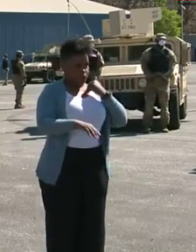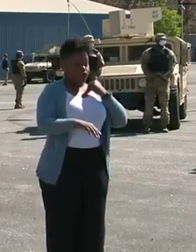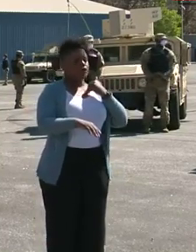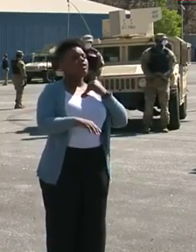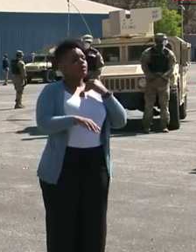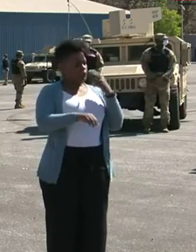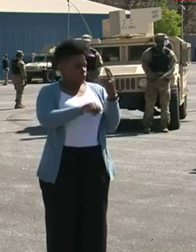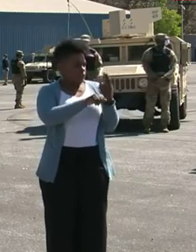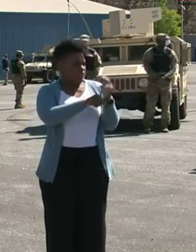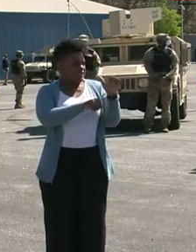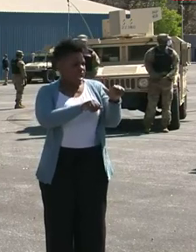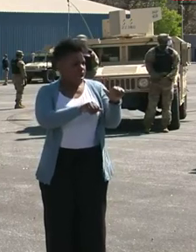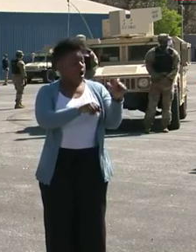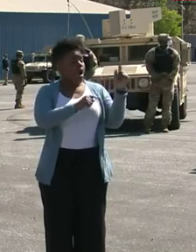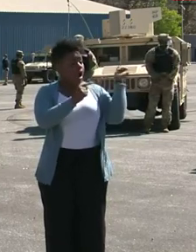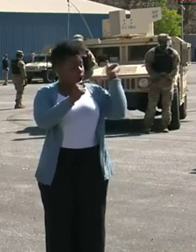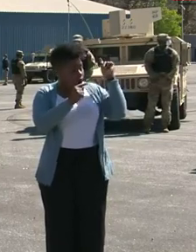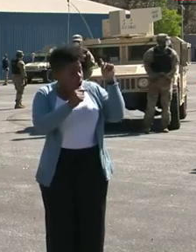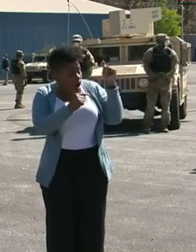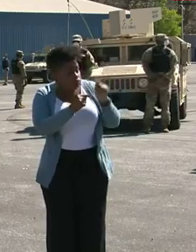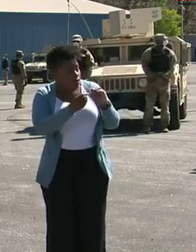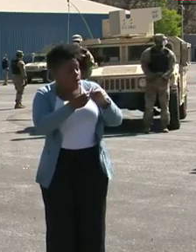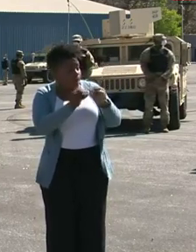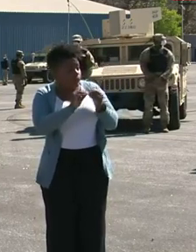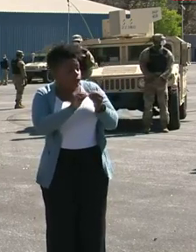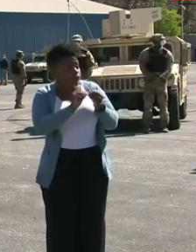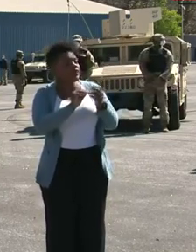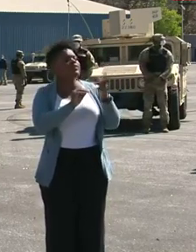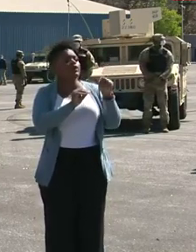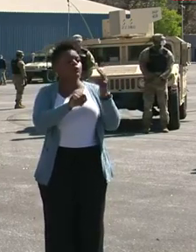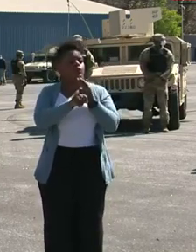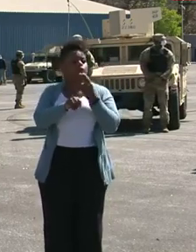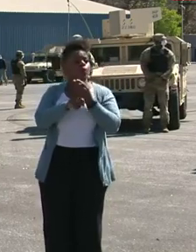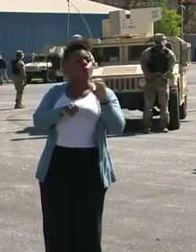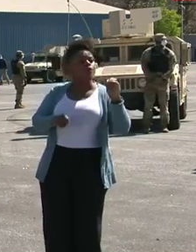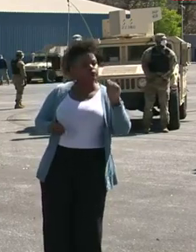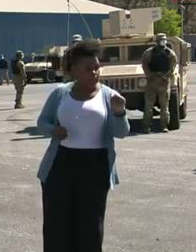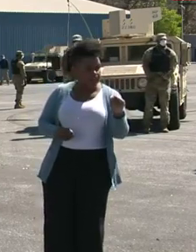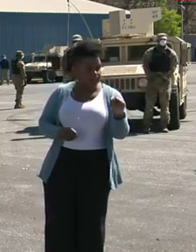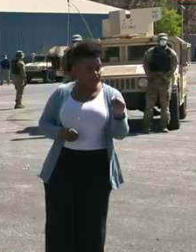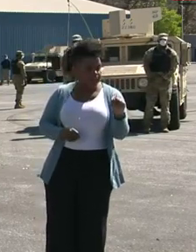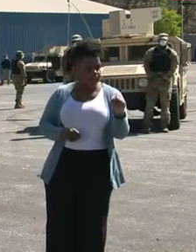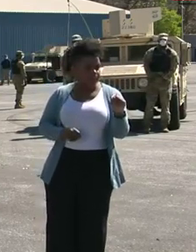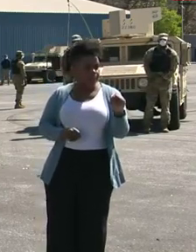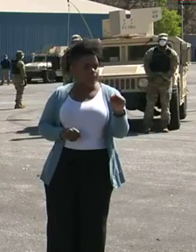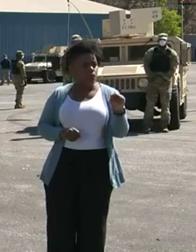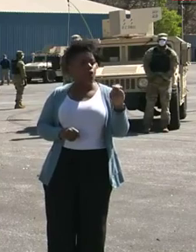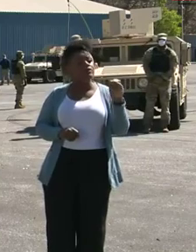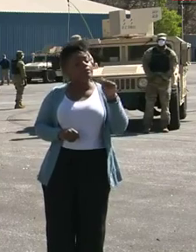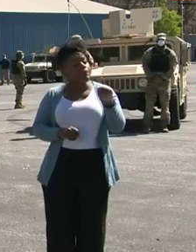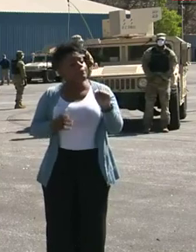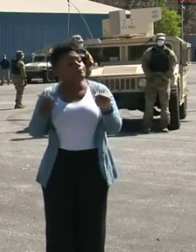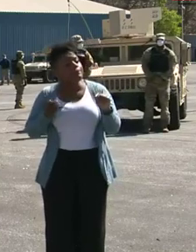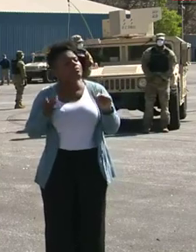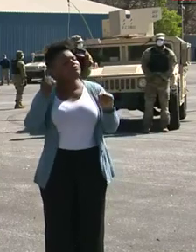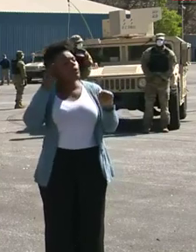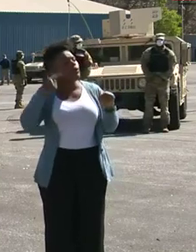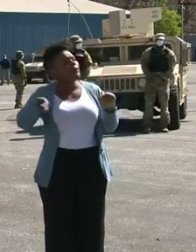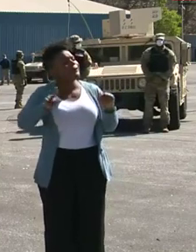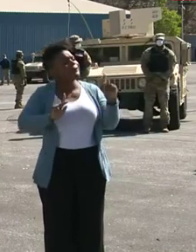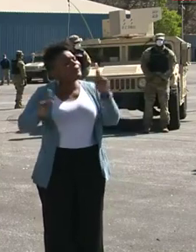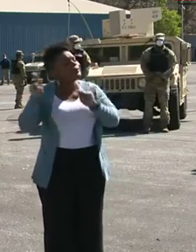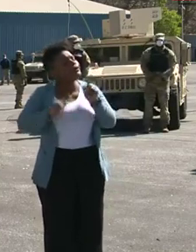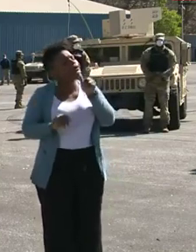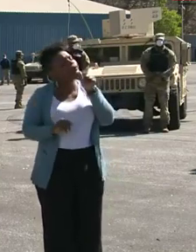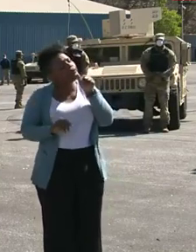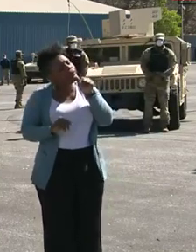that, they use overtime, and overtime in which is prioritized often for individuals who may carry over